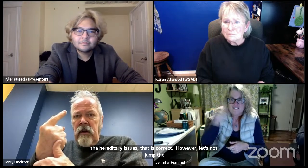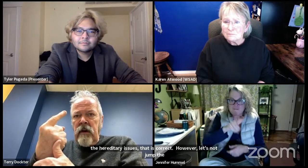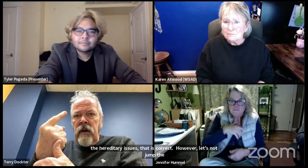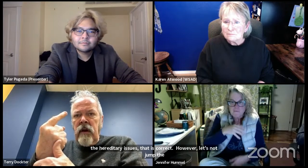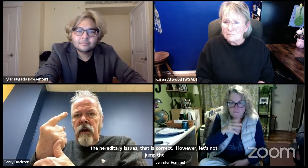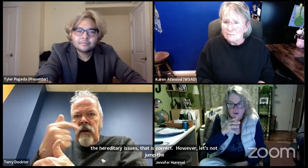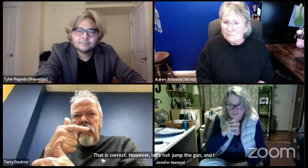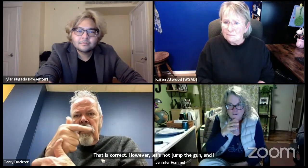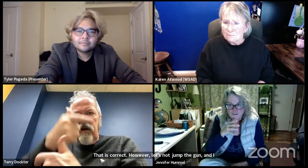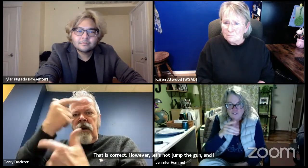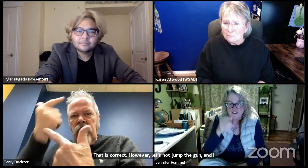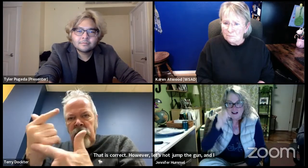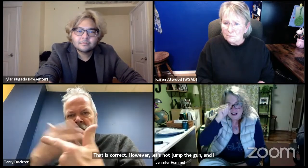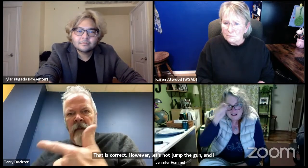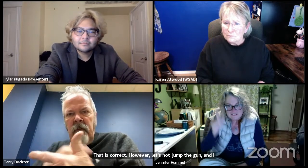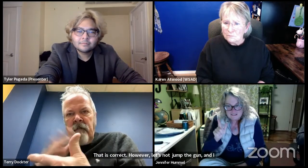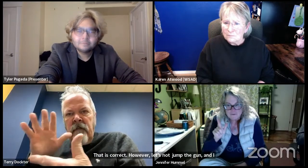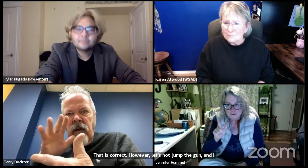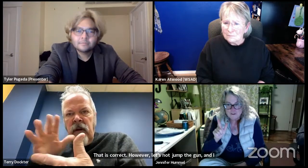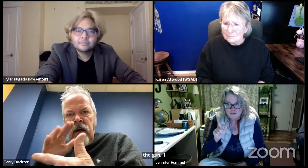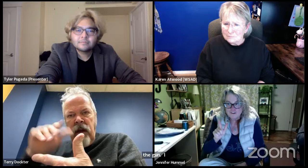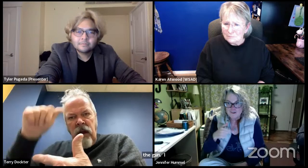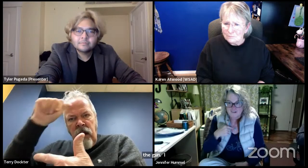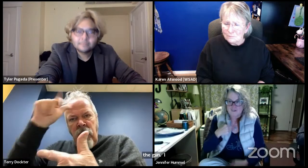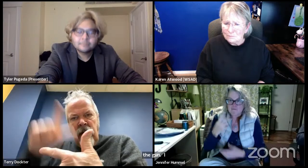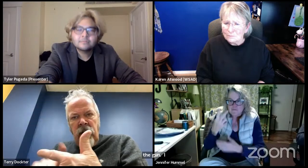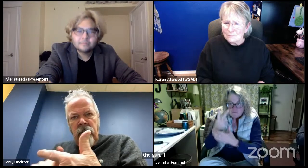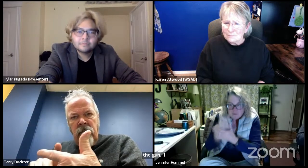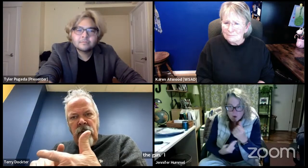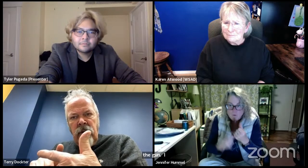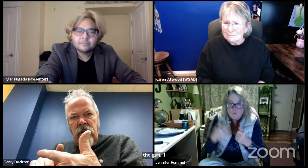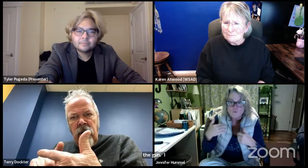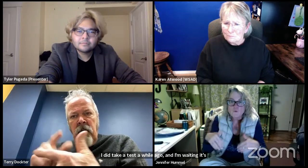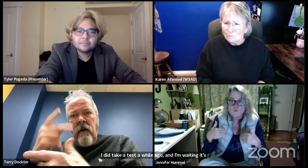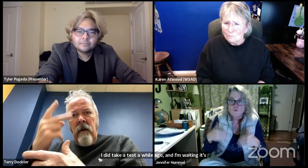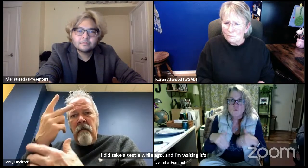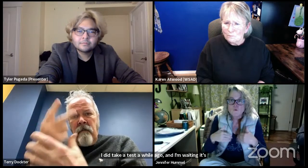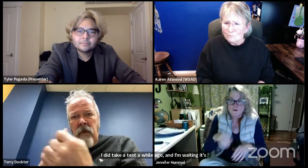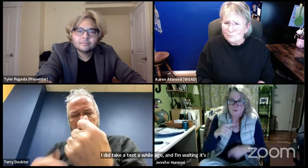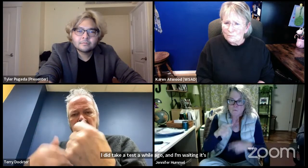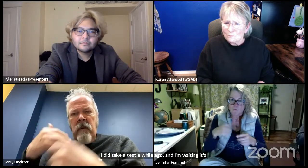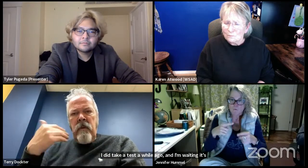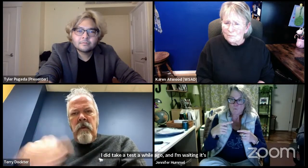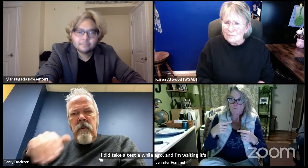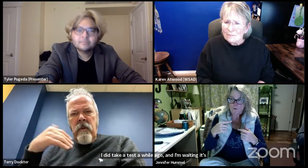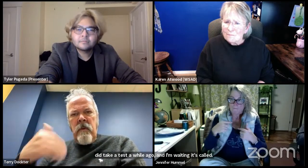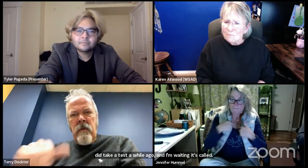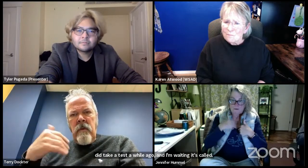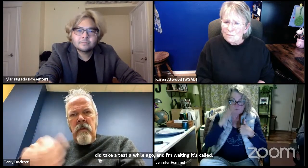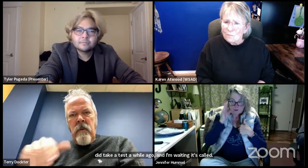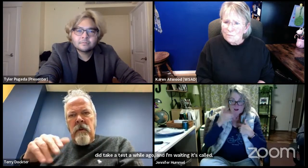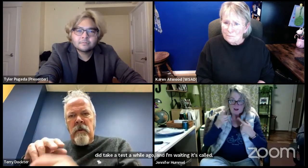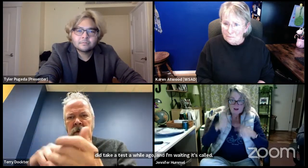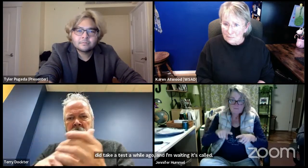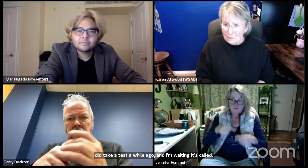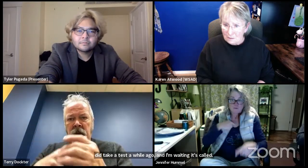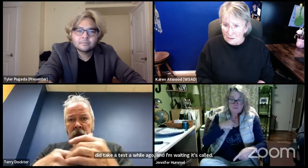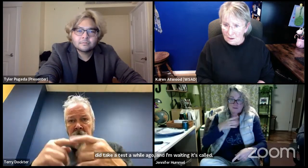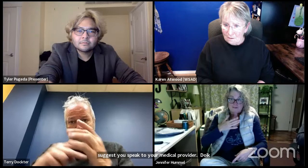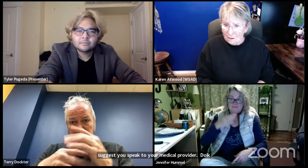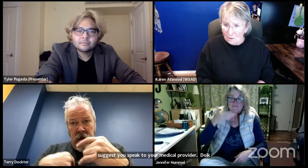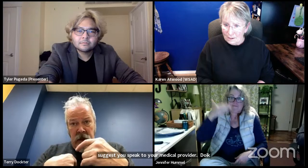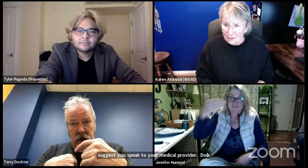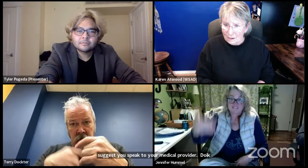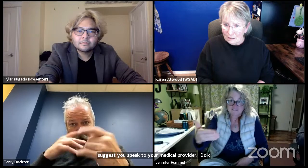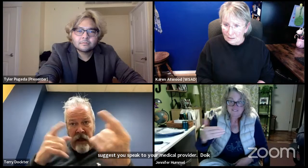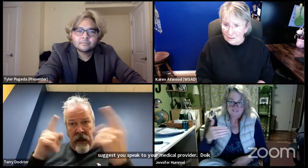And he got it first. And then my mother came down with Alzheimer's. So I had both of my parents affected by these